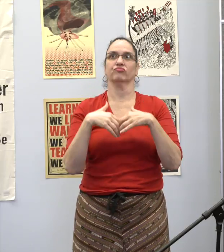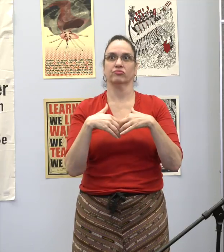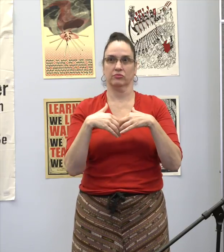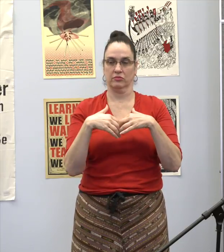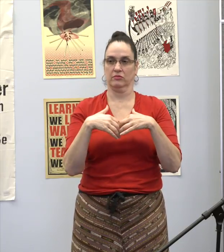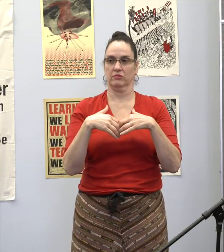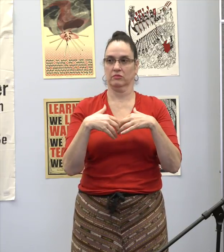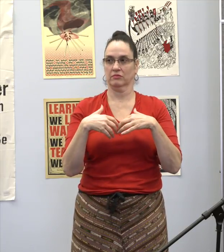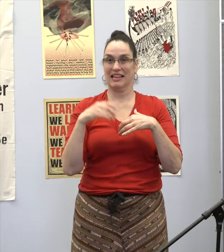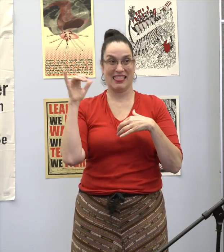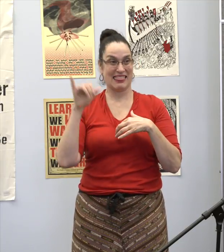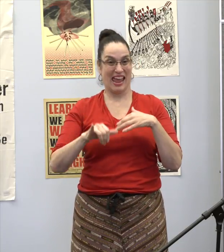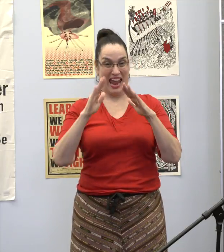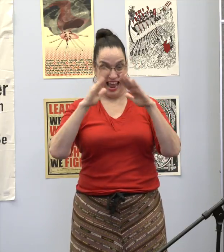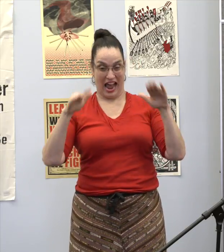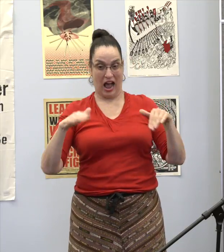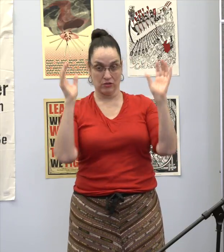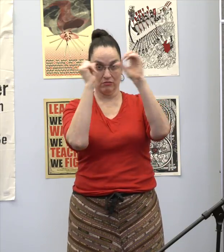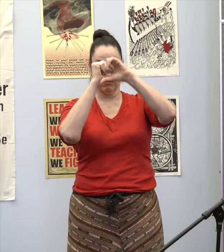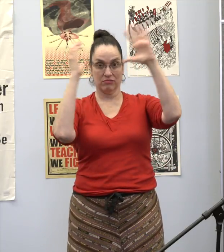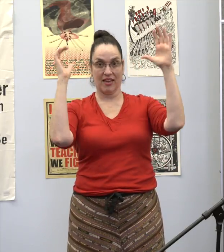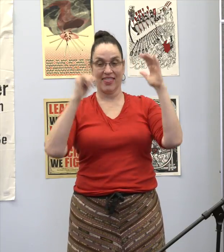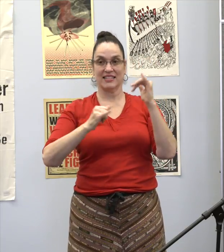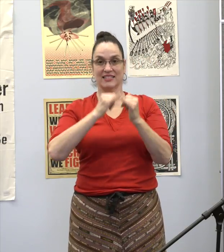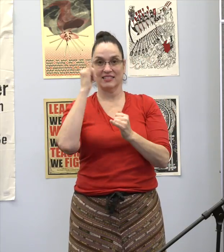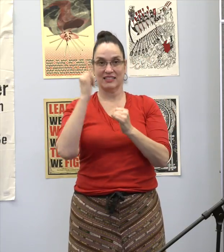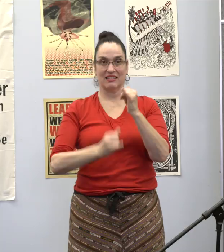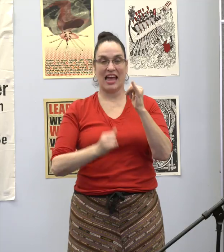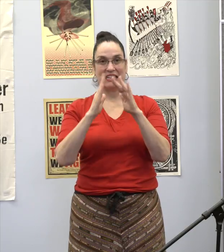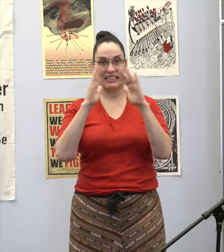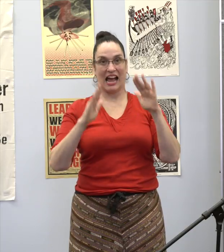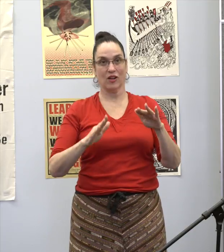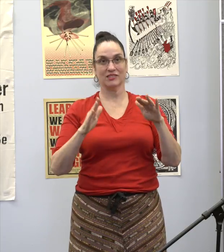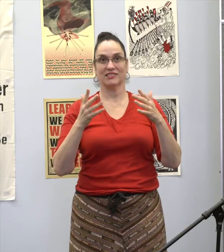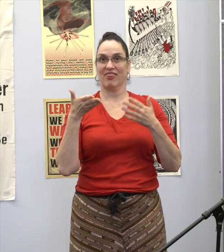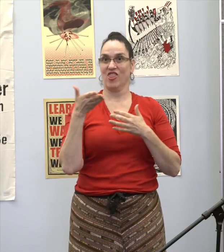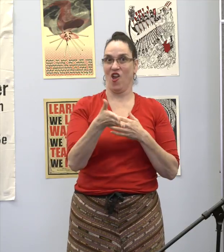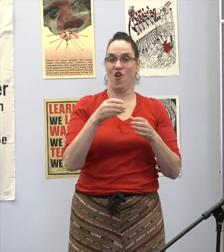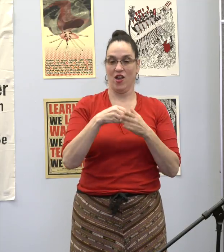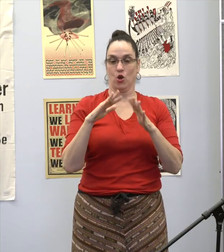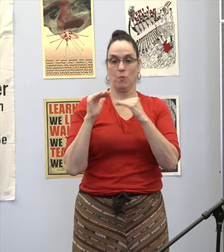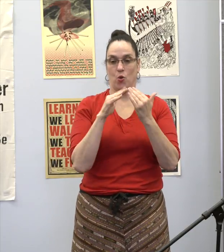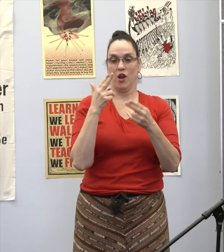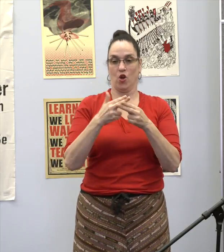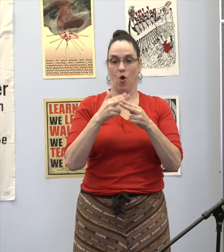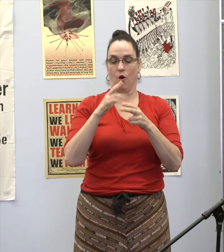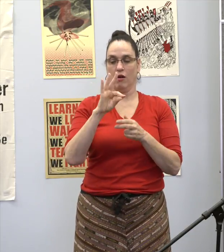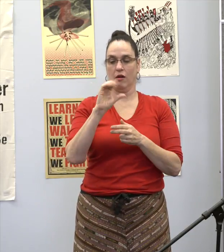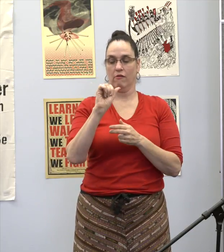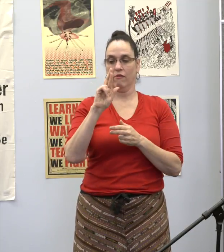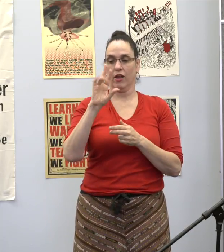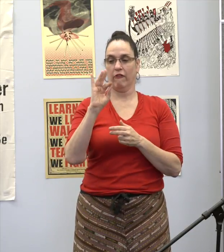This house that you imagined is the last house that ever stood in a community called Fairfield. And its peeling paint and boarded up doors